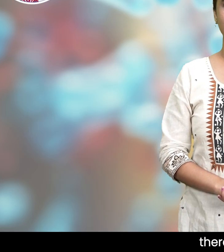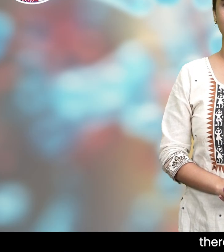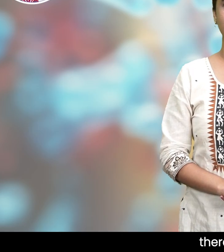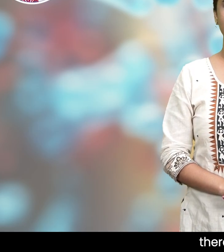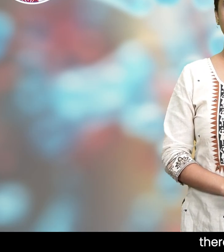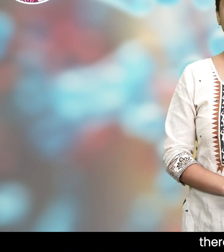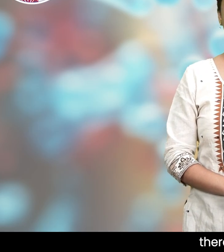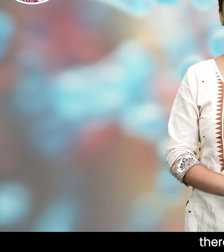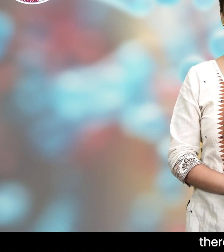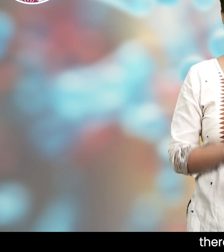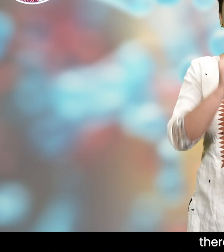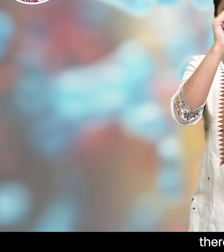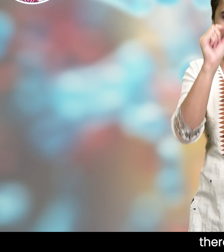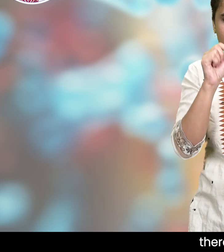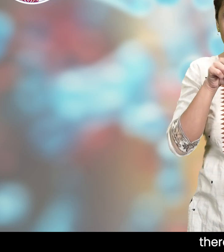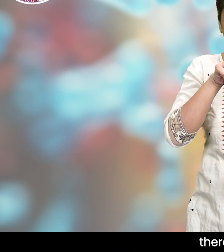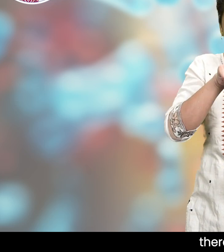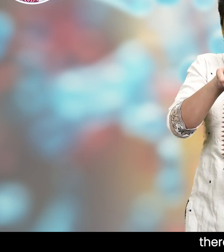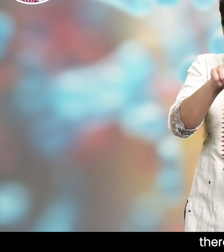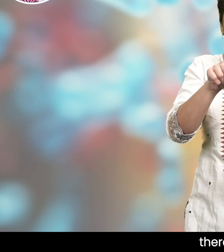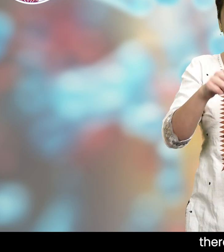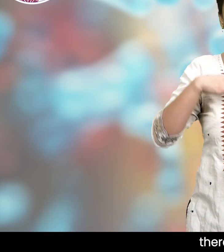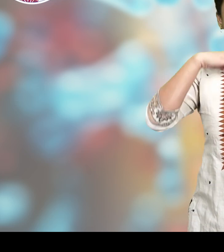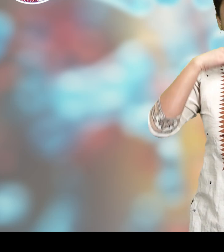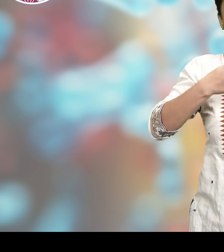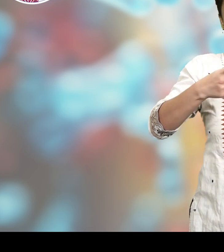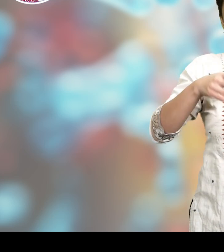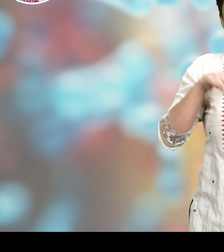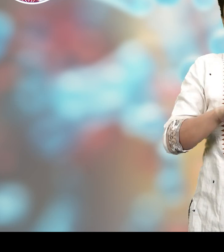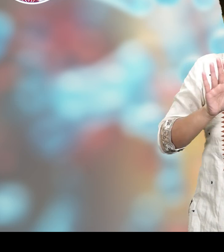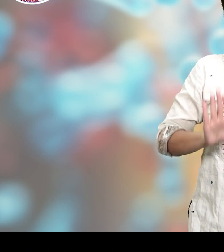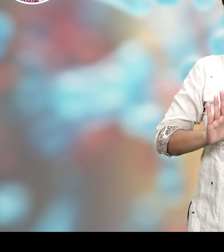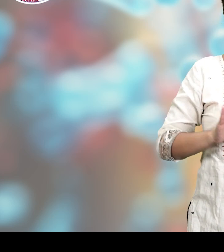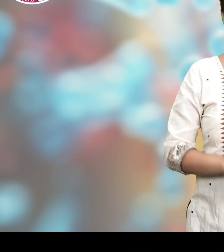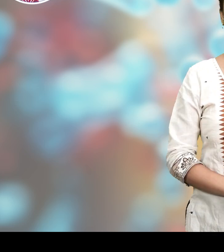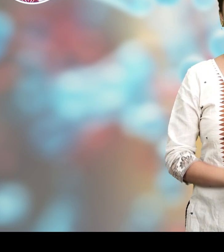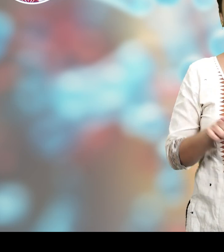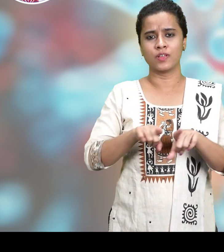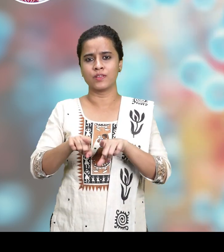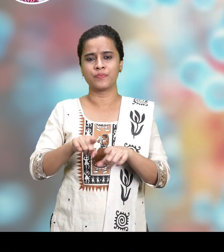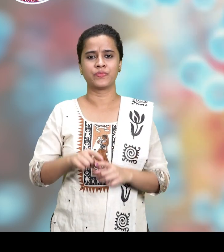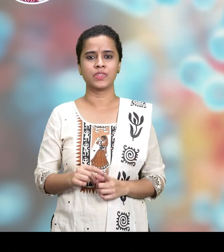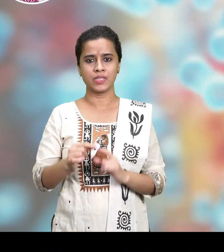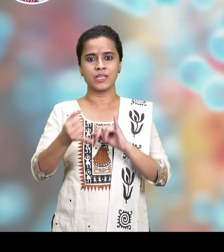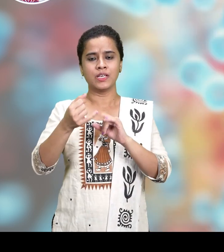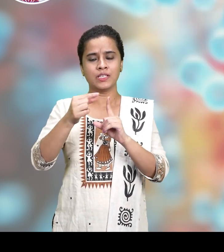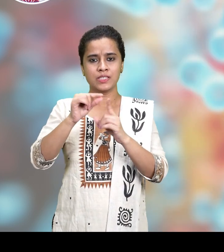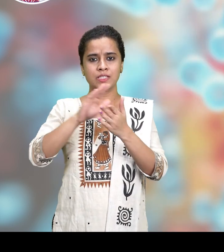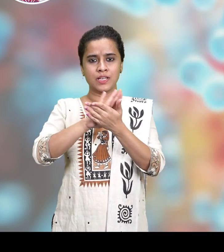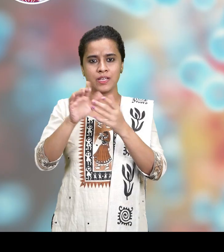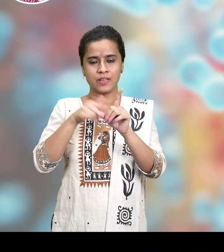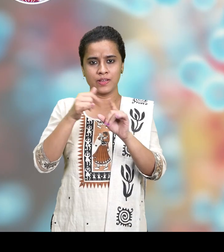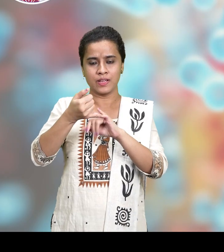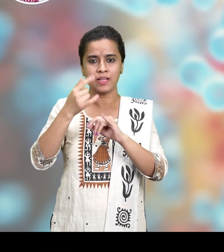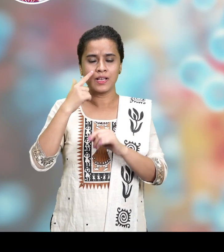there are microbial diseases such as syphilis